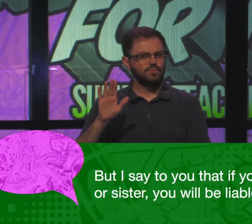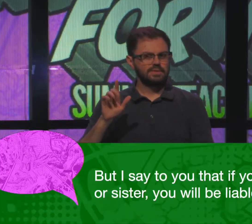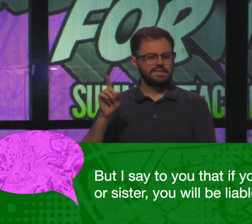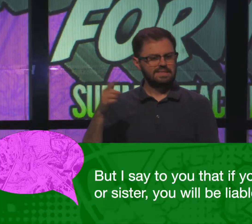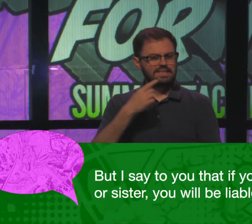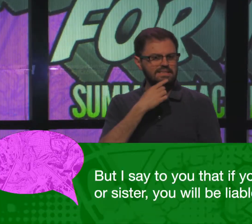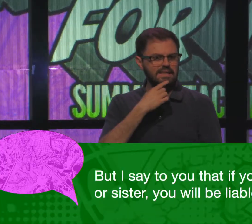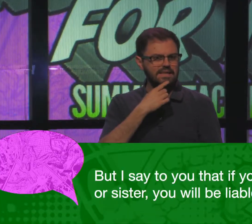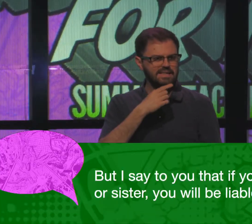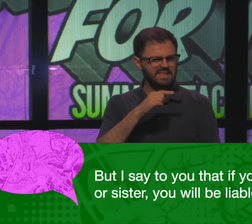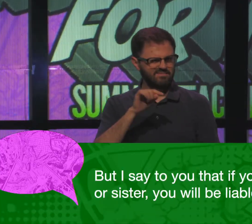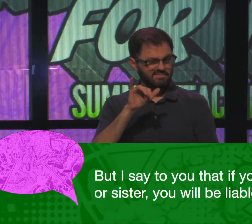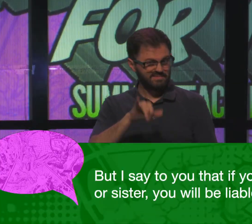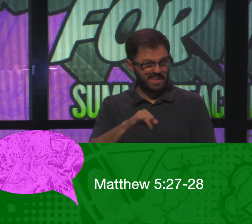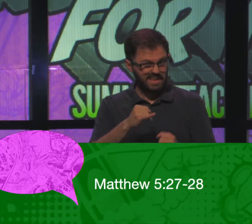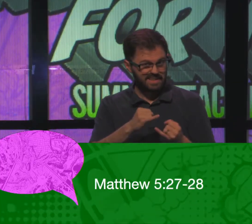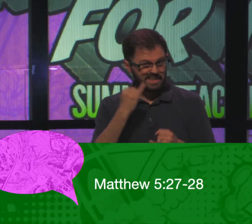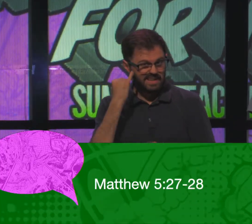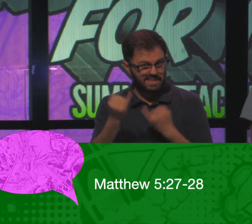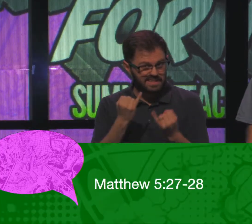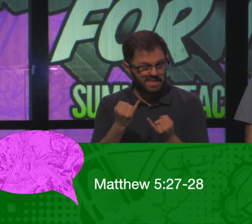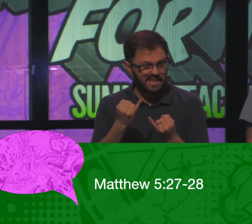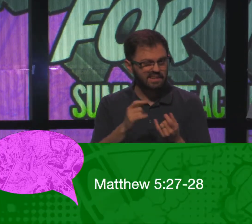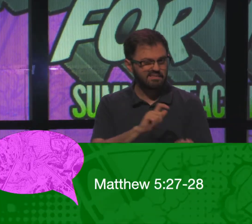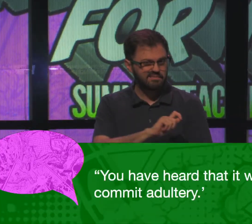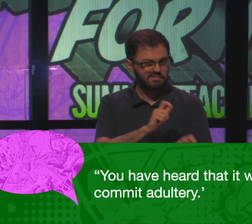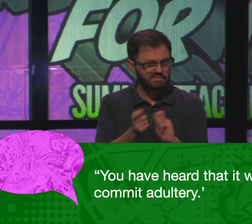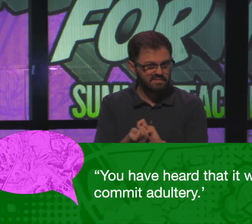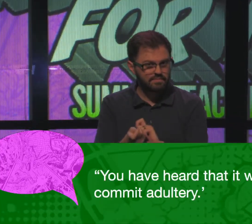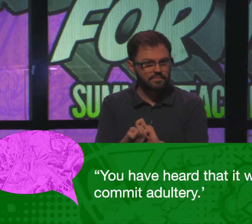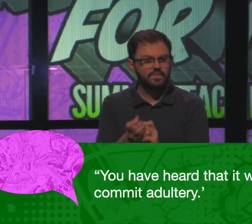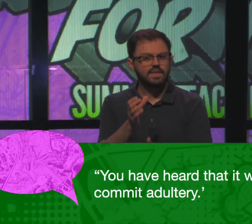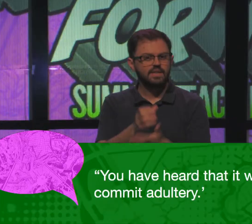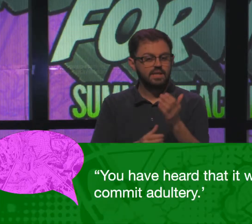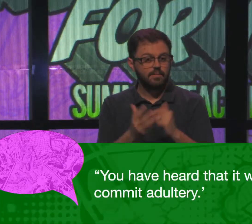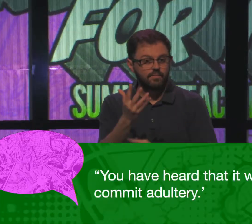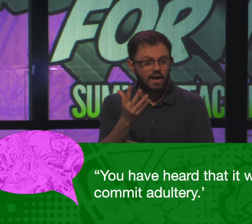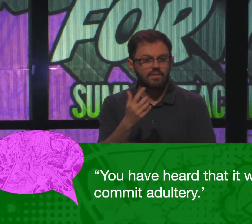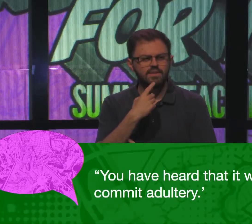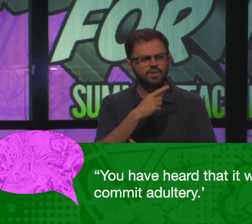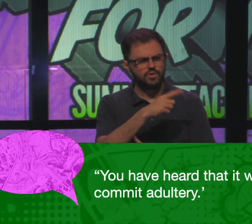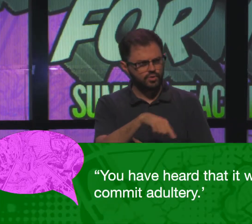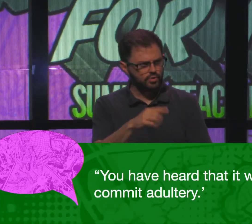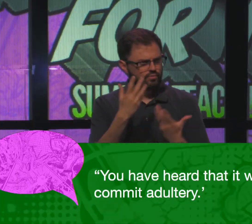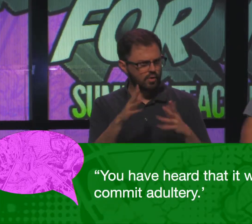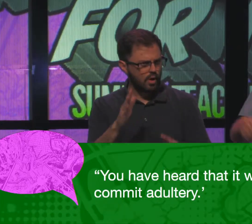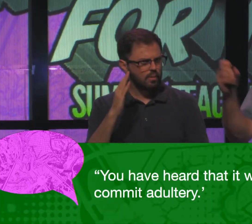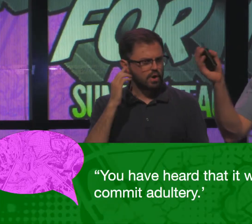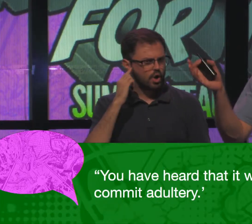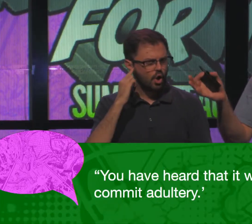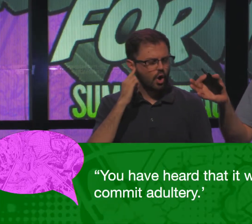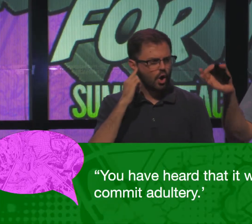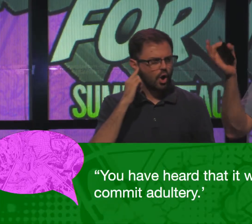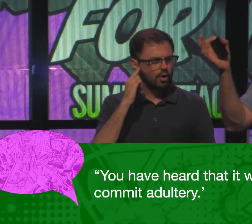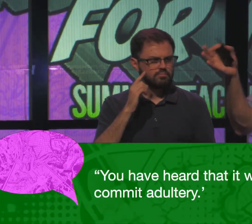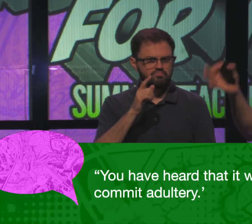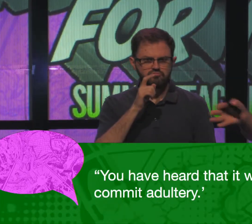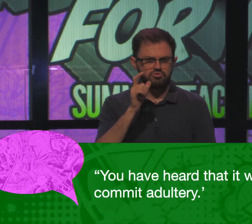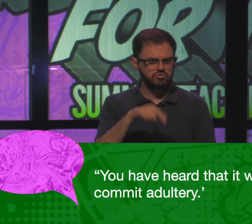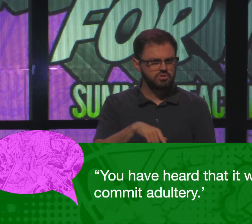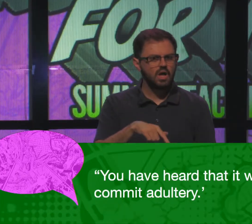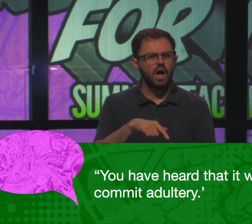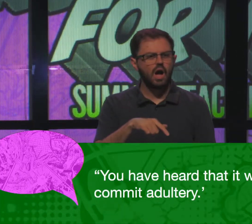bit. In Matthew chapter 5, verse 27, he says, you've heard it was said, you shall not commit adultery. Not a bad thing, not a